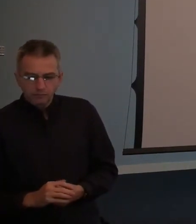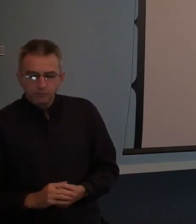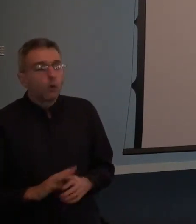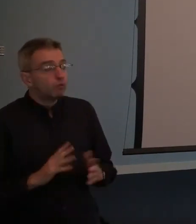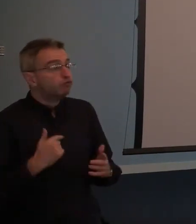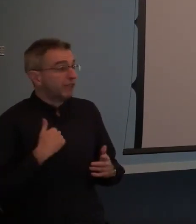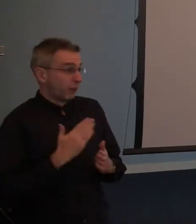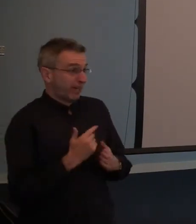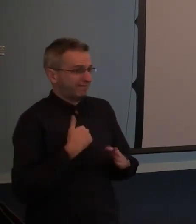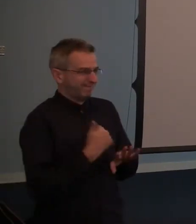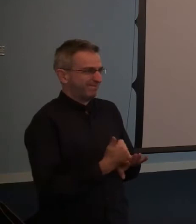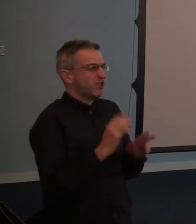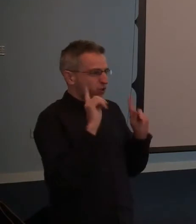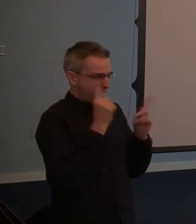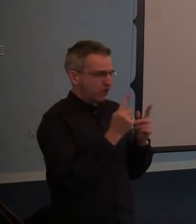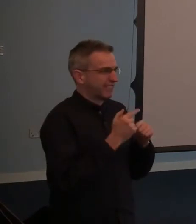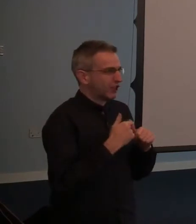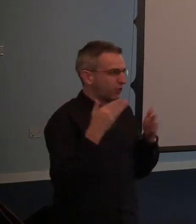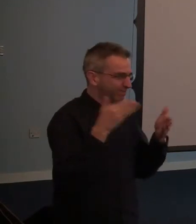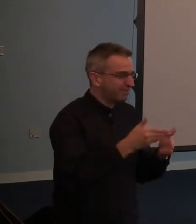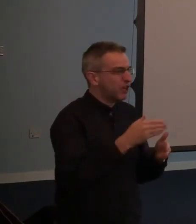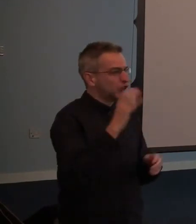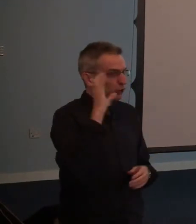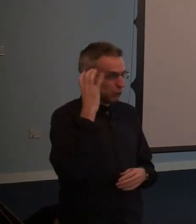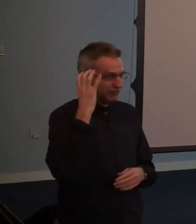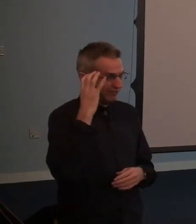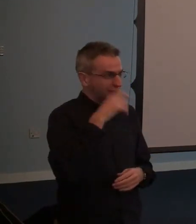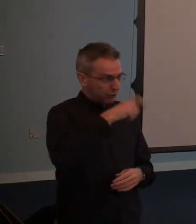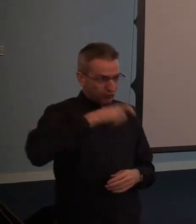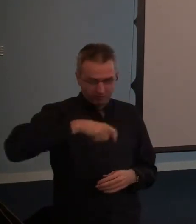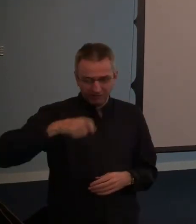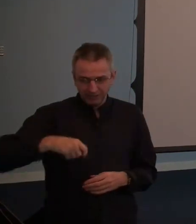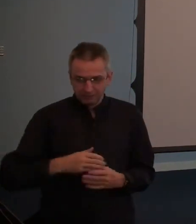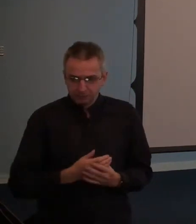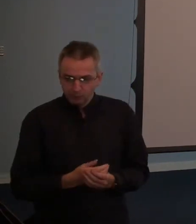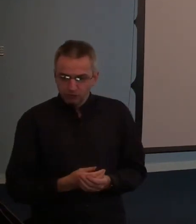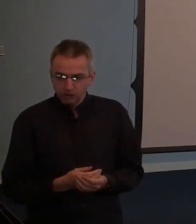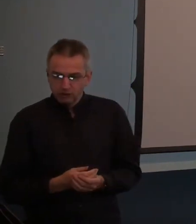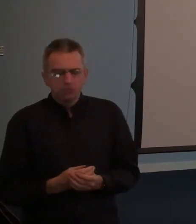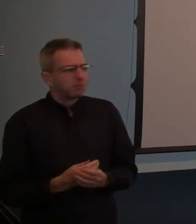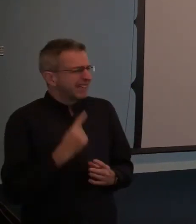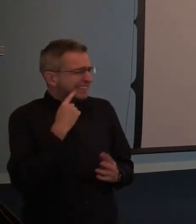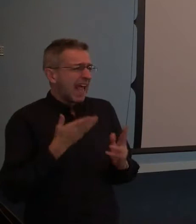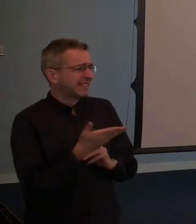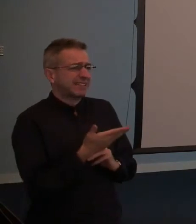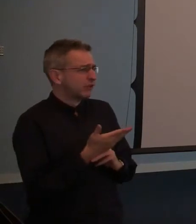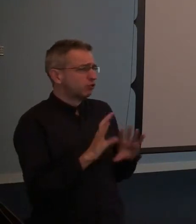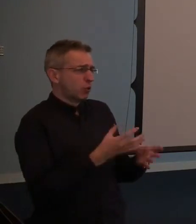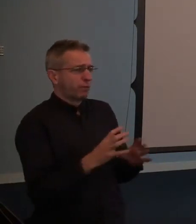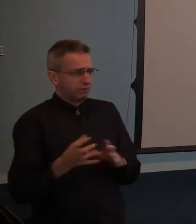So, let me talk about the sampling methods we used. We were based at university, so we decided to use students. It was